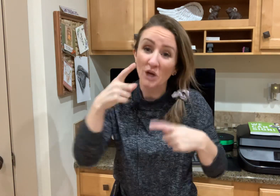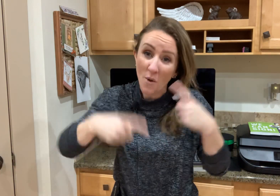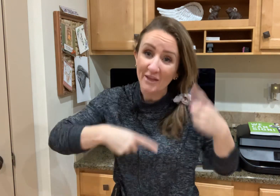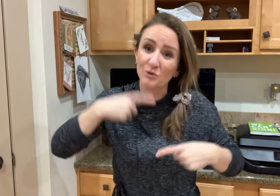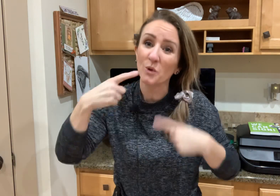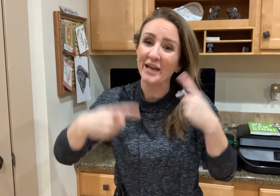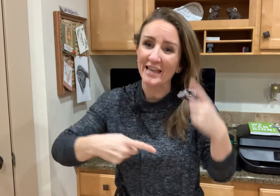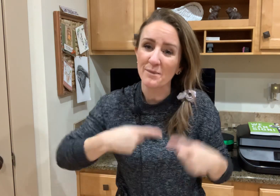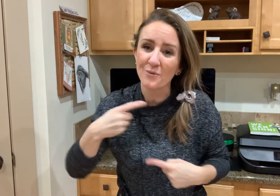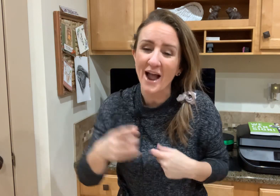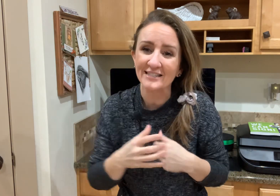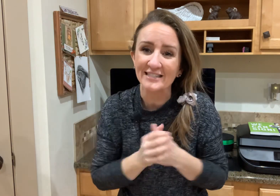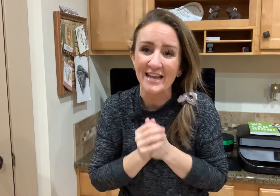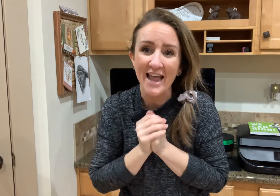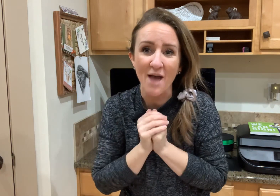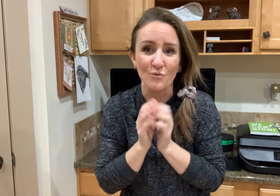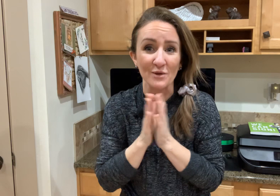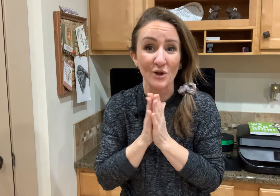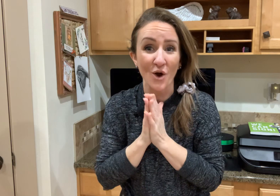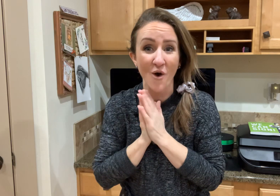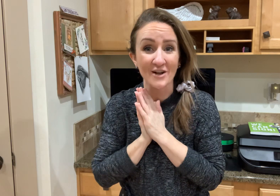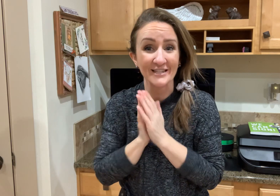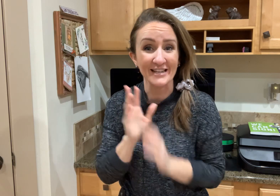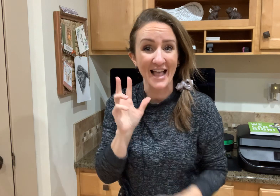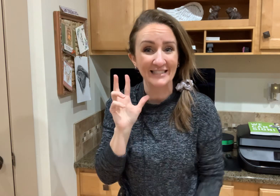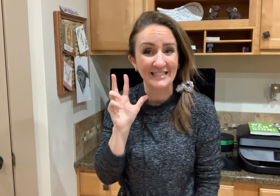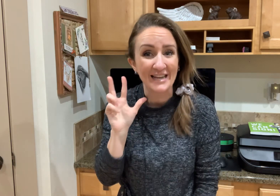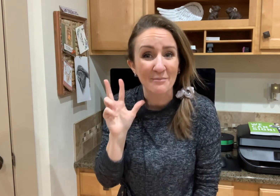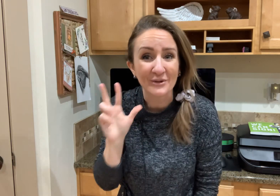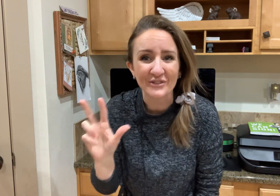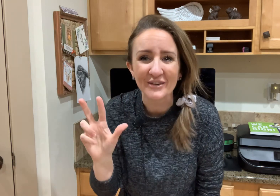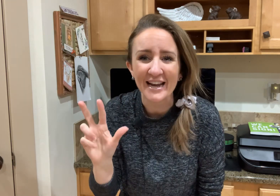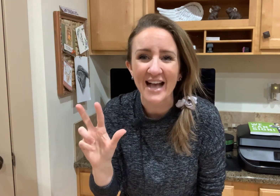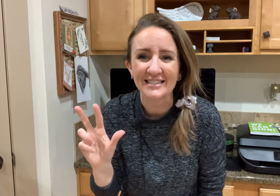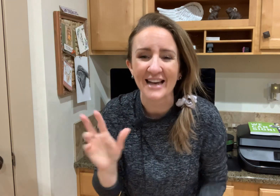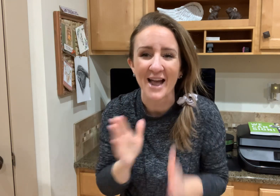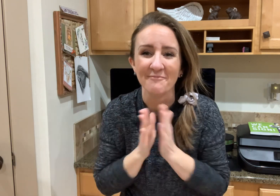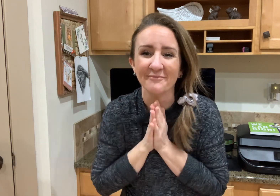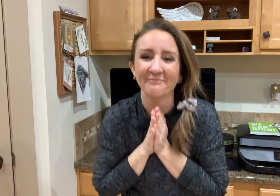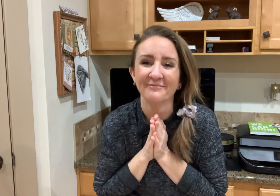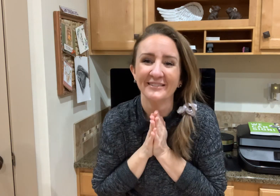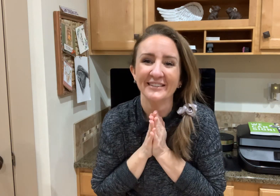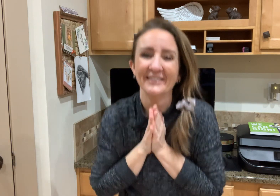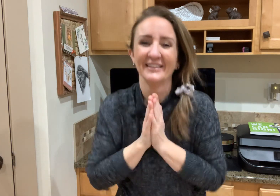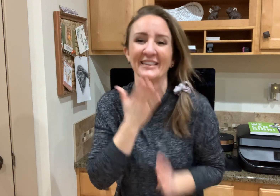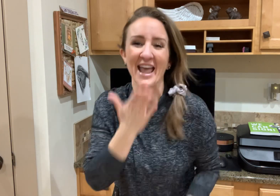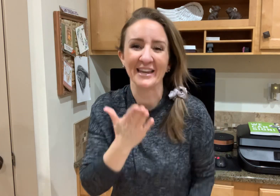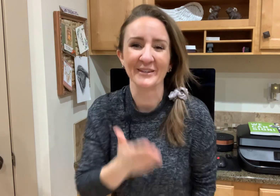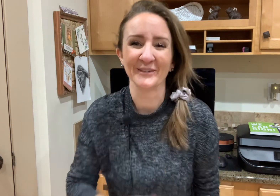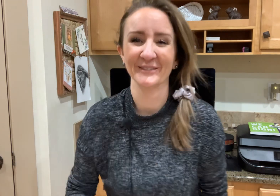going through it, keep practicing, and we will go on to lesson number 3 next time. Thank you.